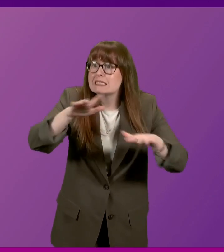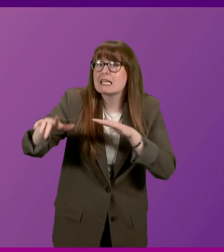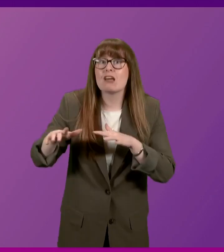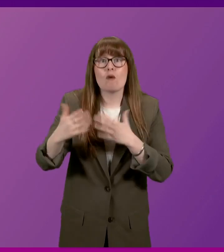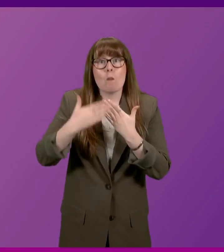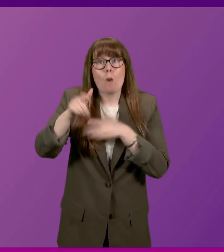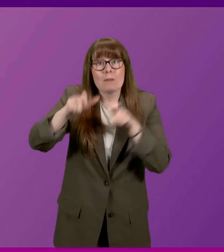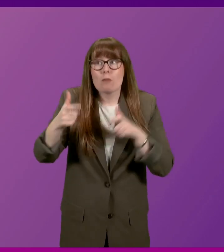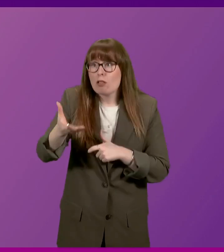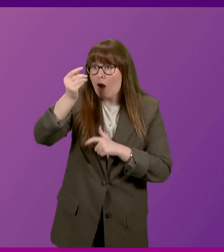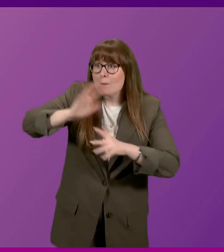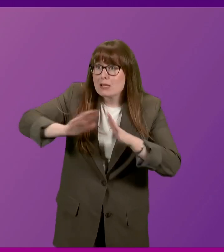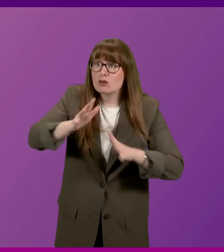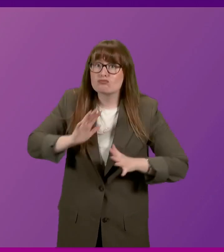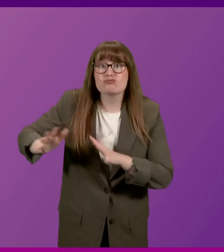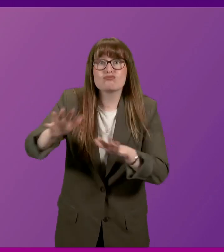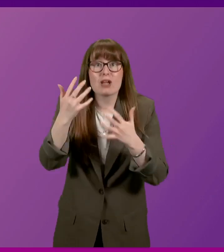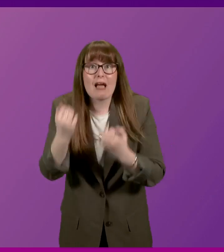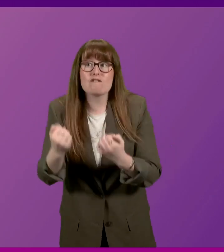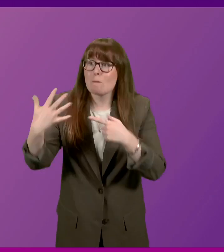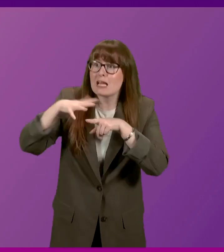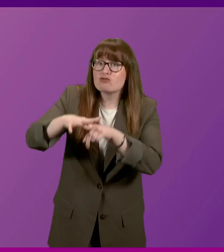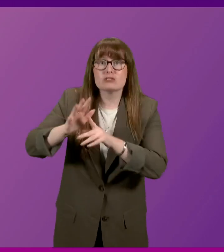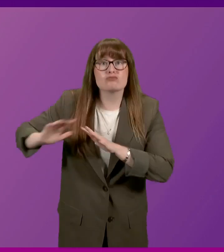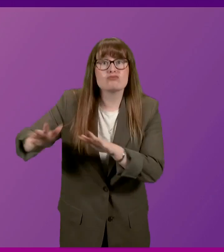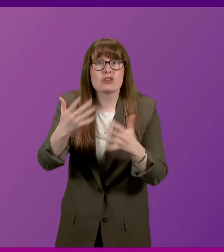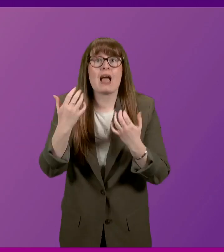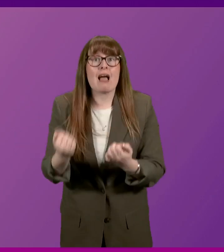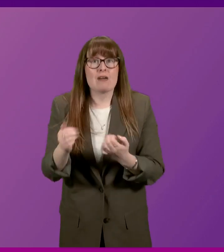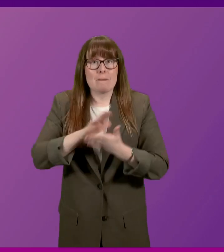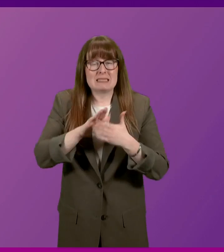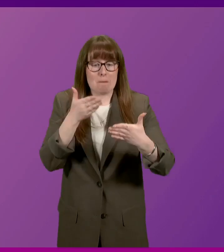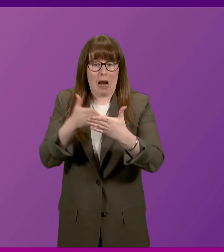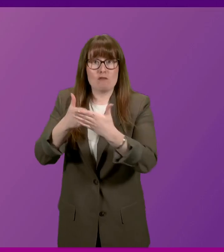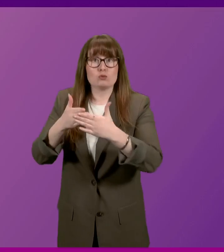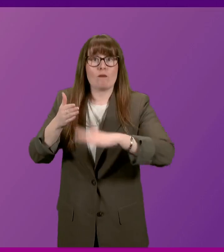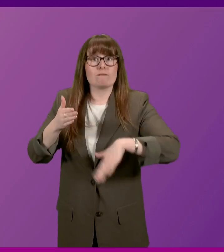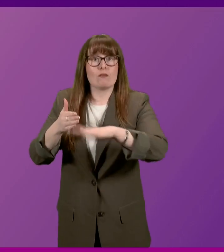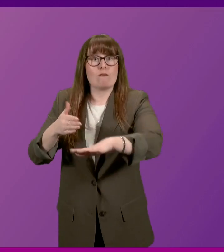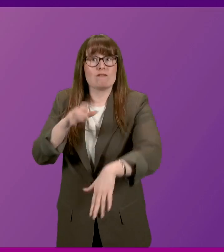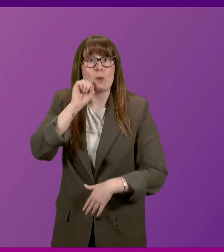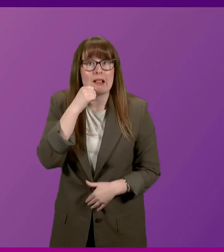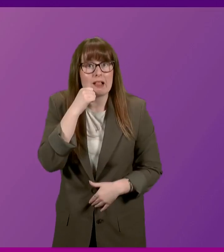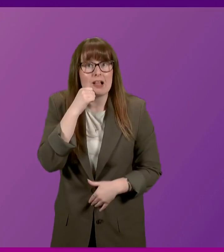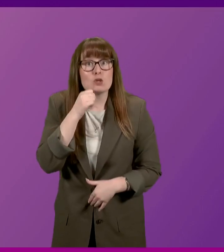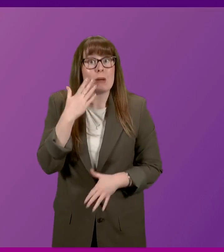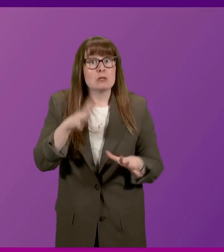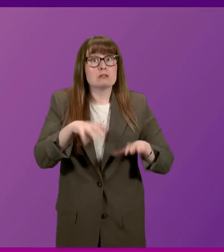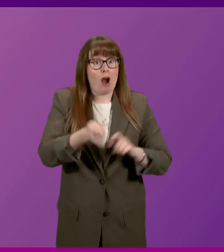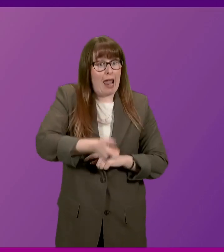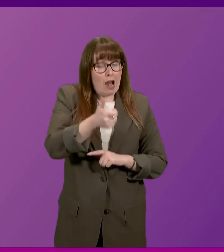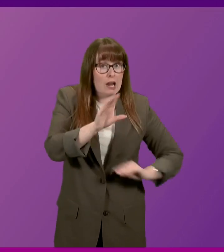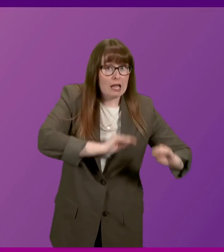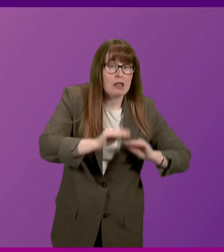people are learning BSL and deaf awareness in the mainstream, so we'll actually see a lot of those barriers will come down. So I think the earlier we can start, actually, the